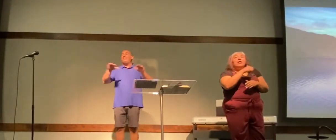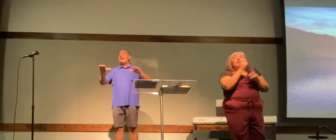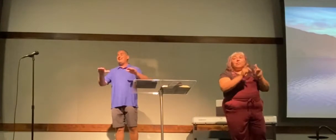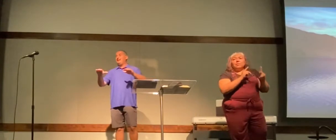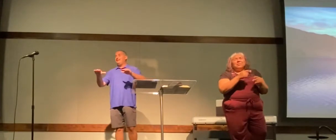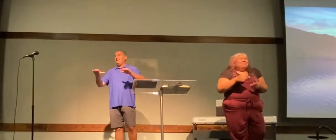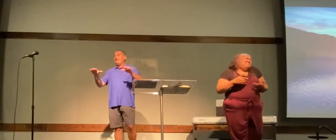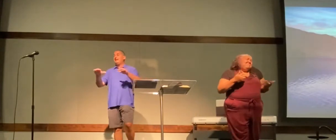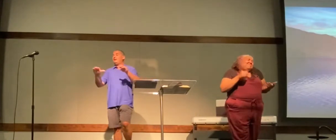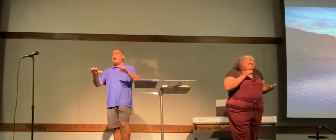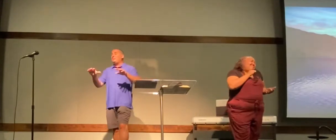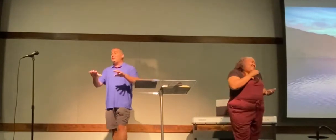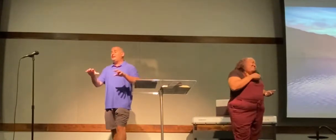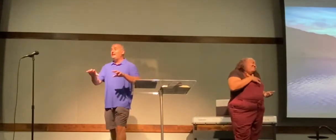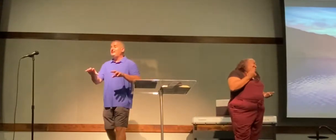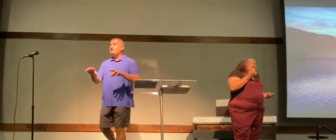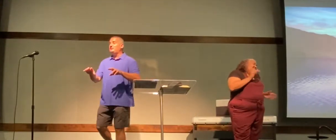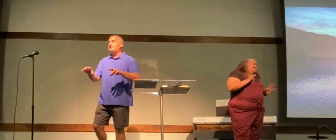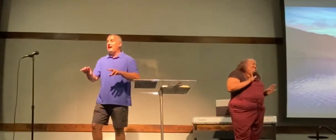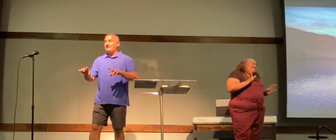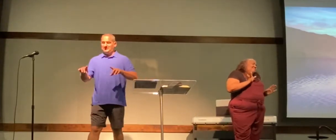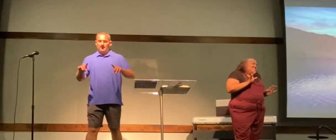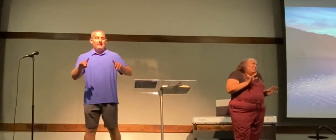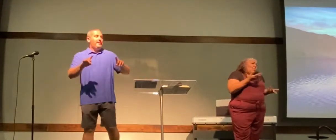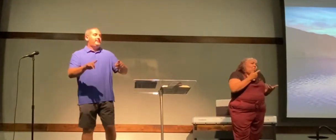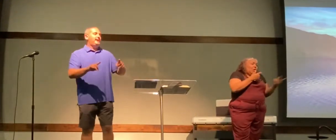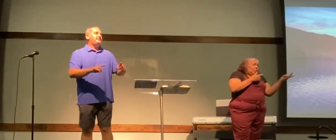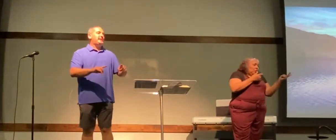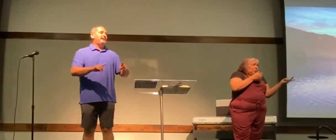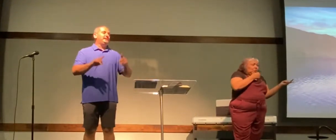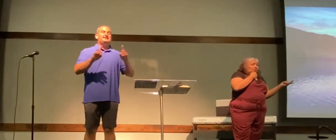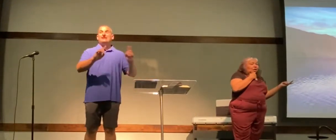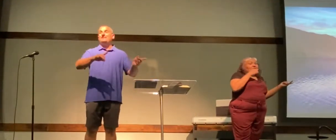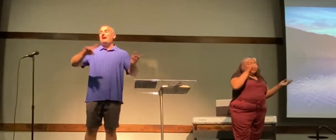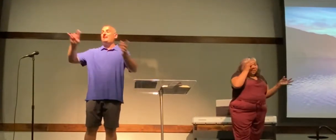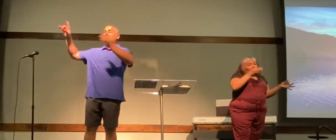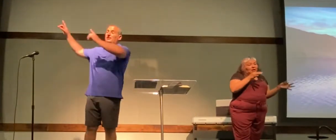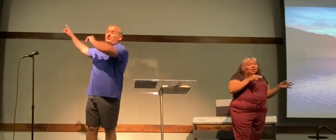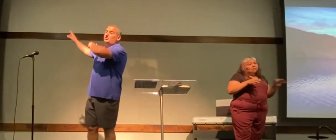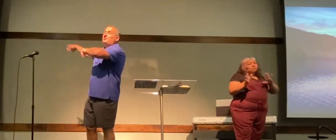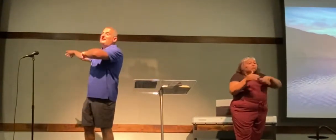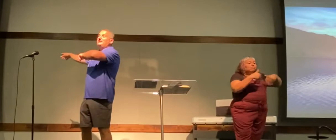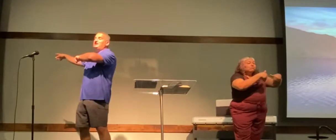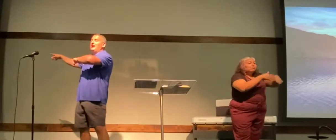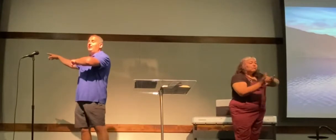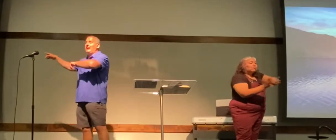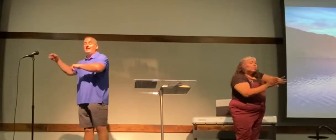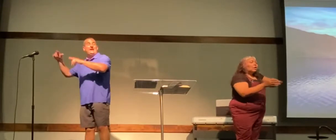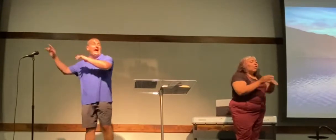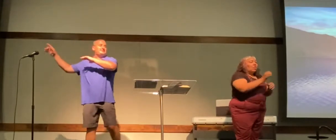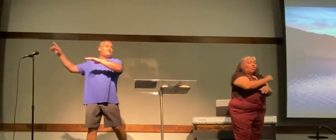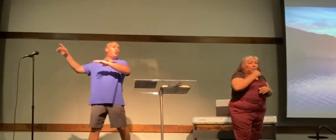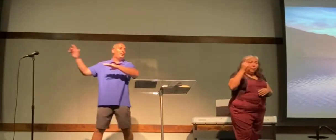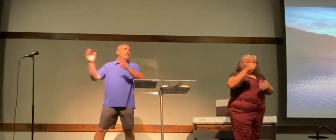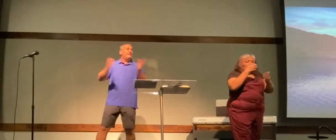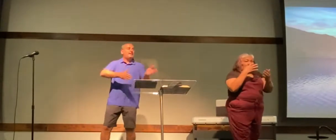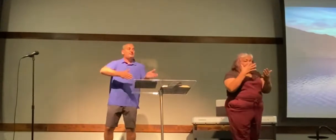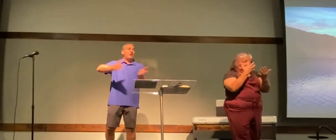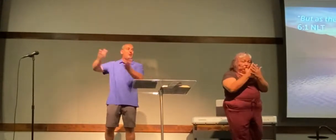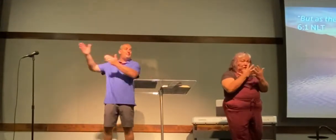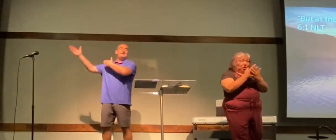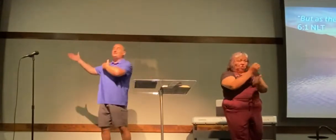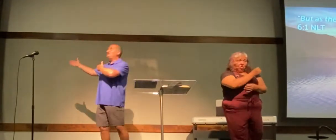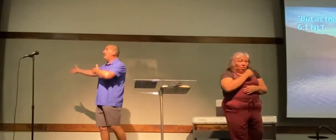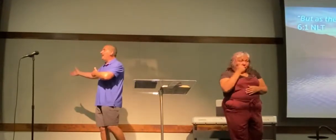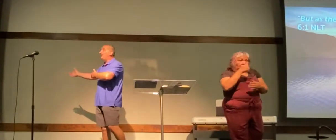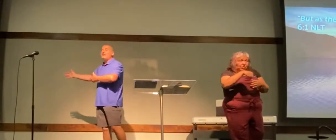they don't like it. They don't like what these two are saying. So they decided, let's get them out of here. And they threw them into jail, right? In Acts 4. They throw